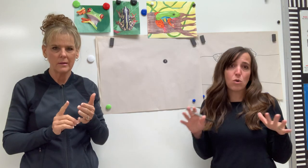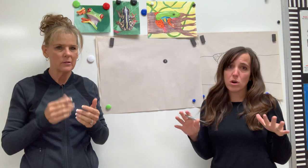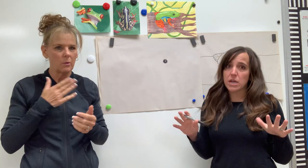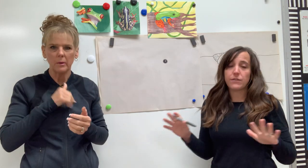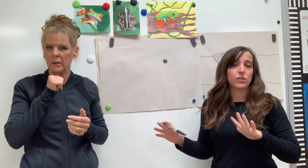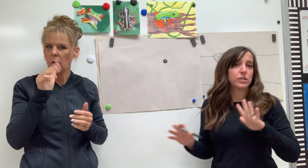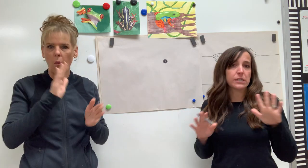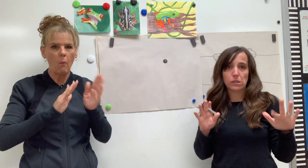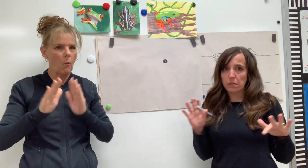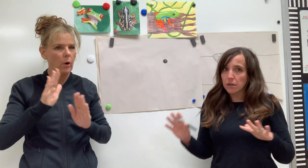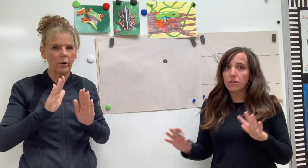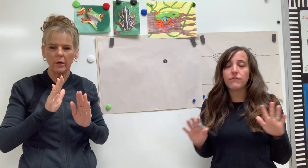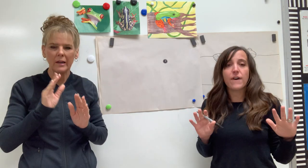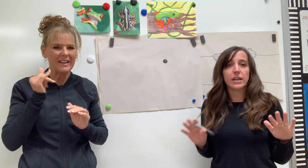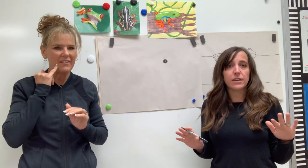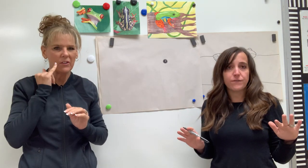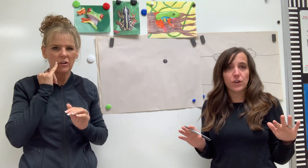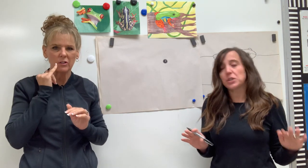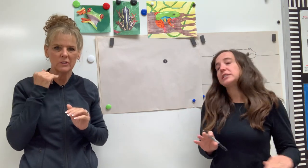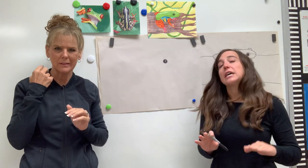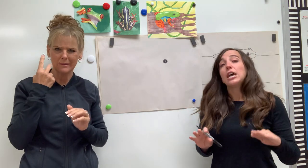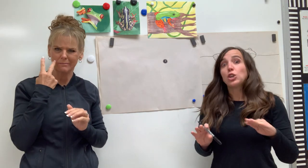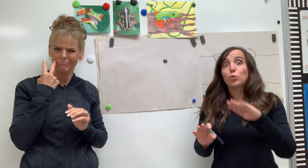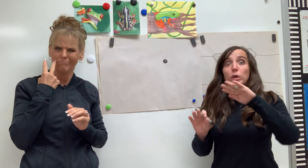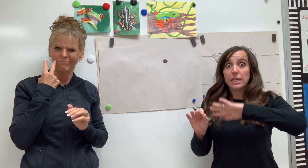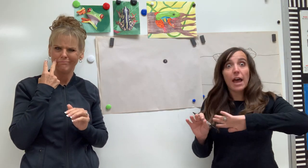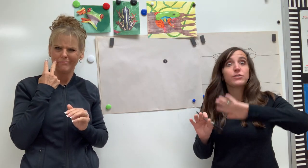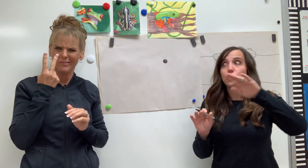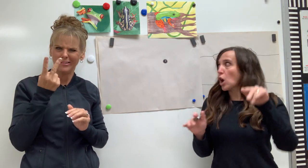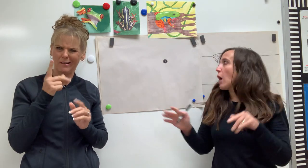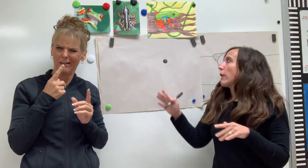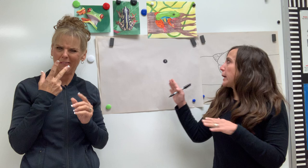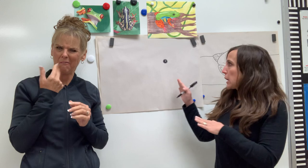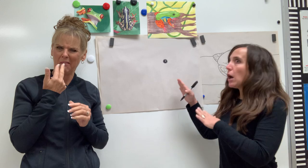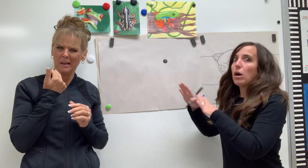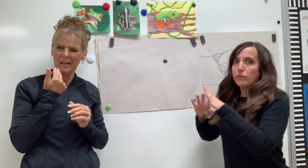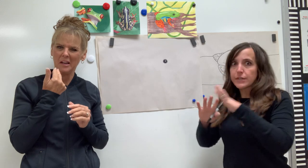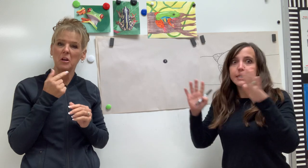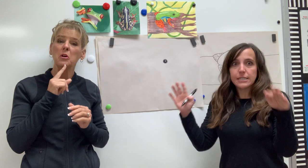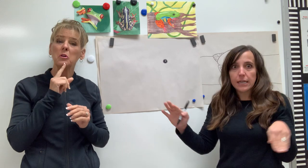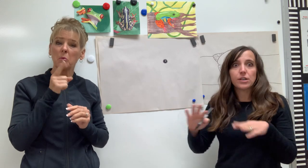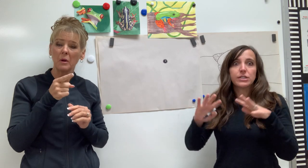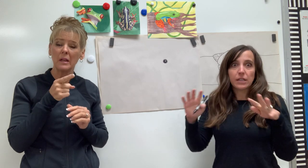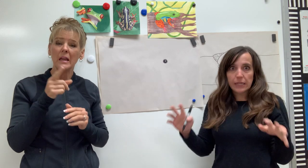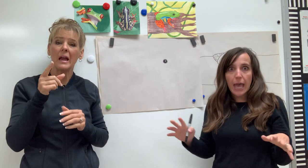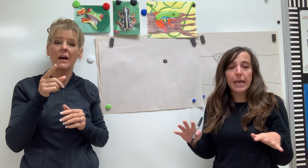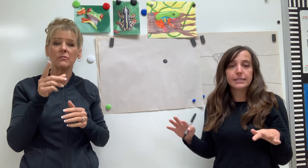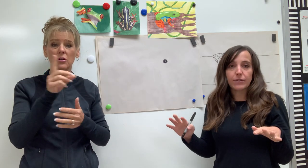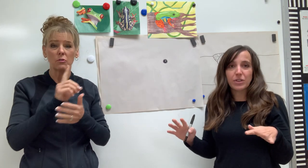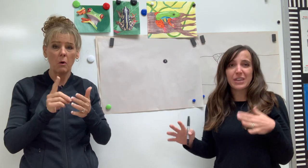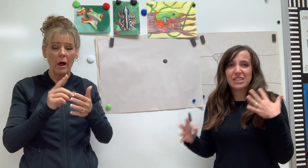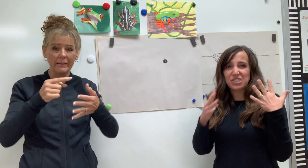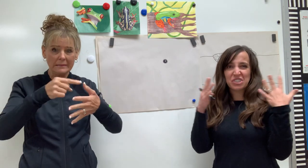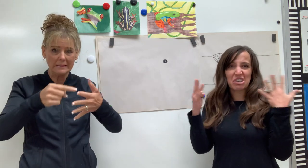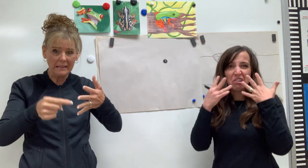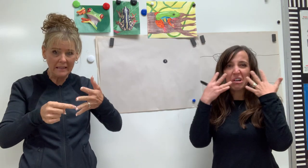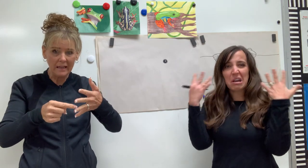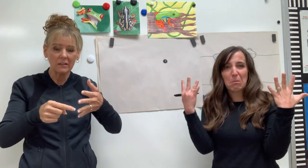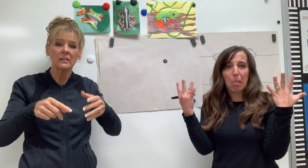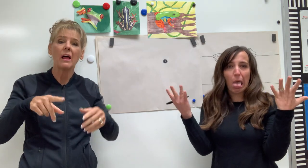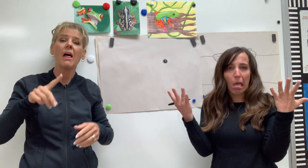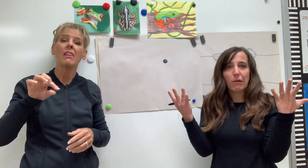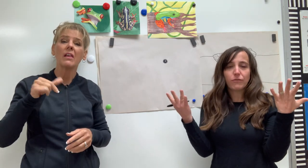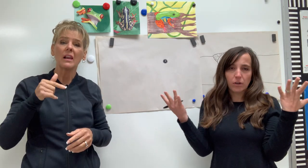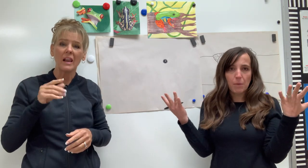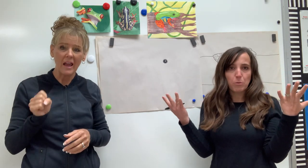please don't worry if yours is looking a little funny at first. You really have to draw like the details and the legs and everything. He's just gonna look